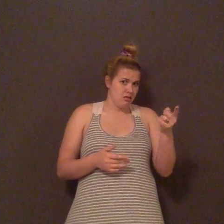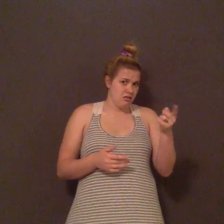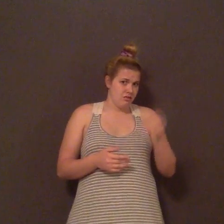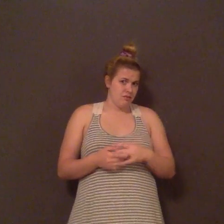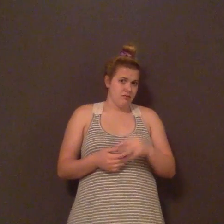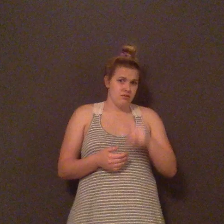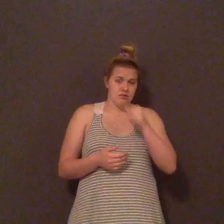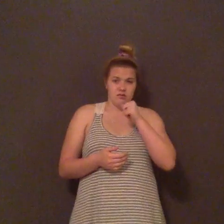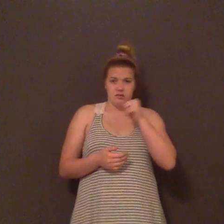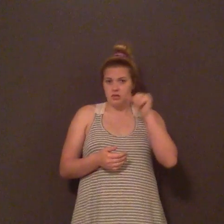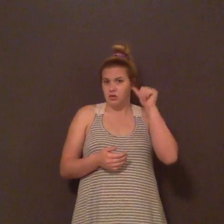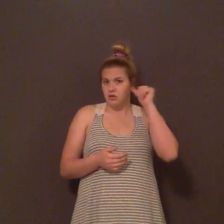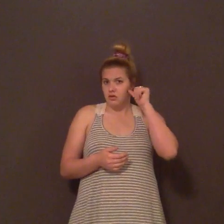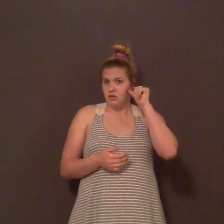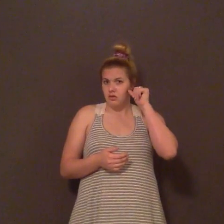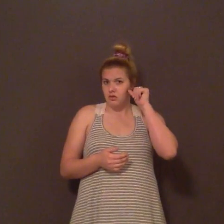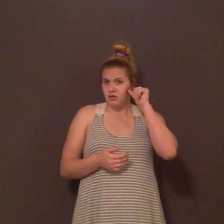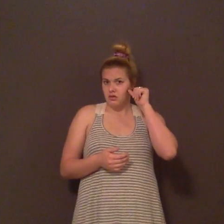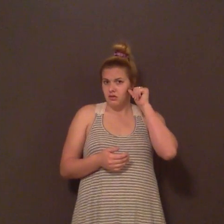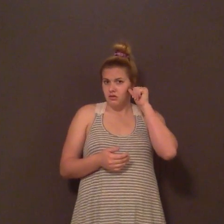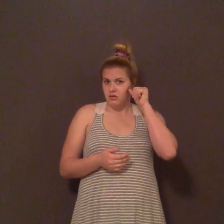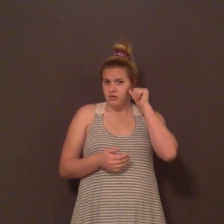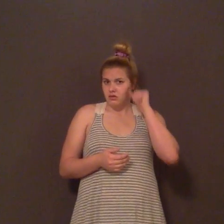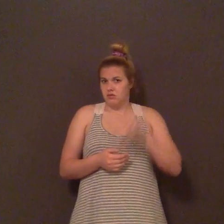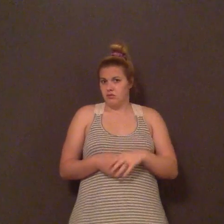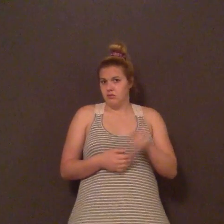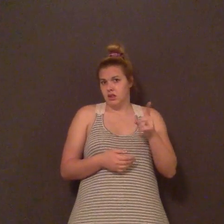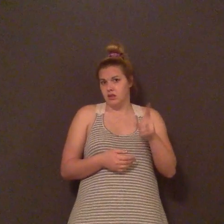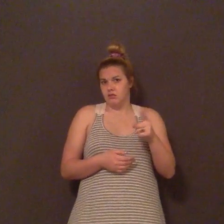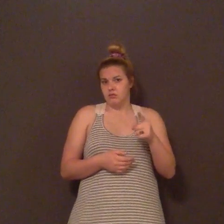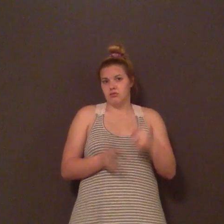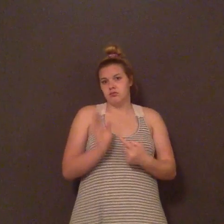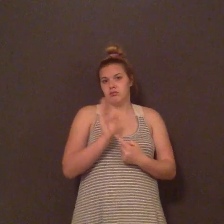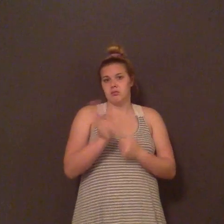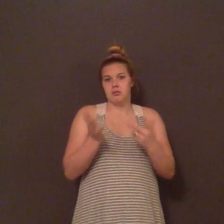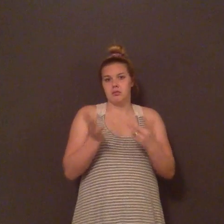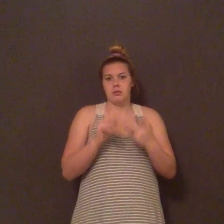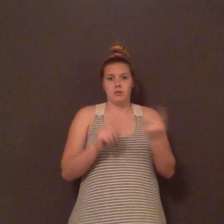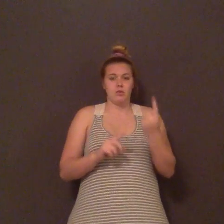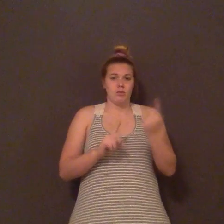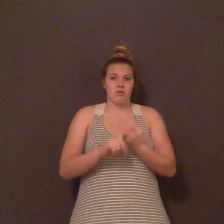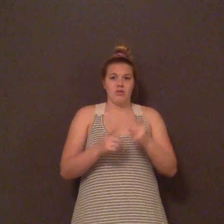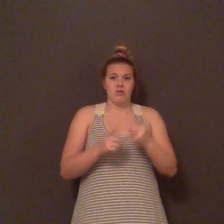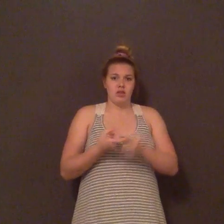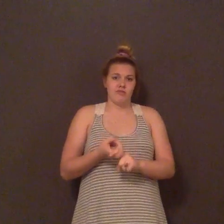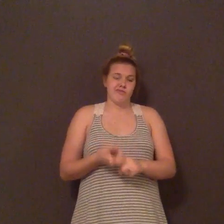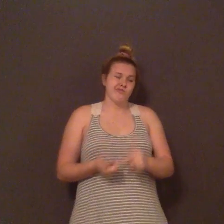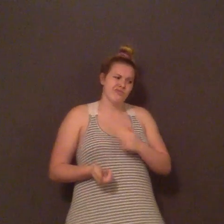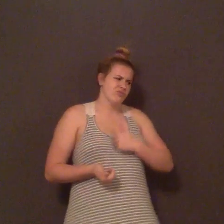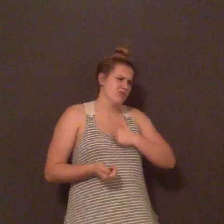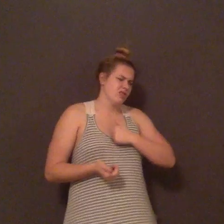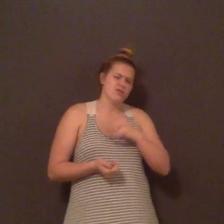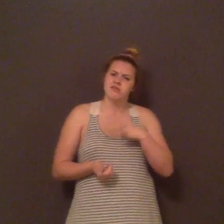Yesterday when we talked, he hinted that we were just going to be friends. So, I'm sorry. it's fine. He's just a